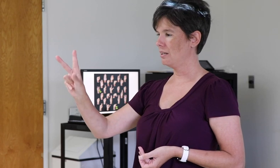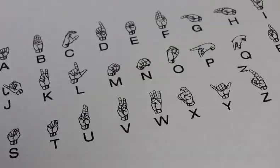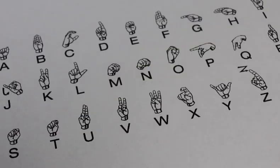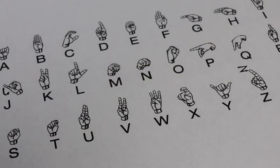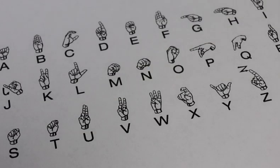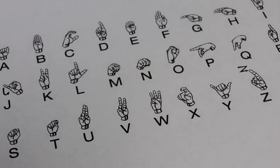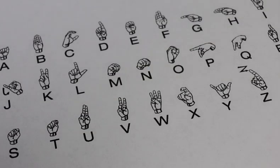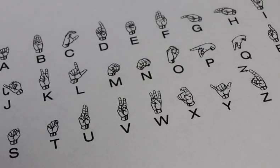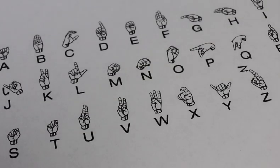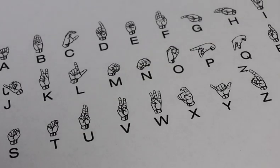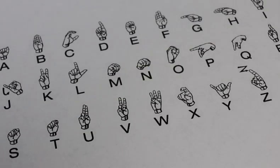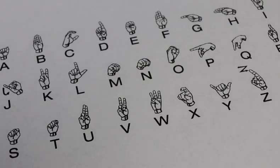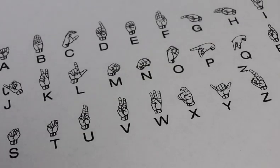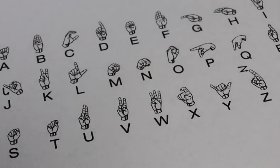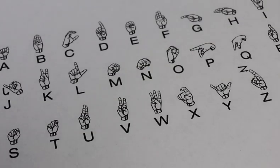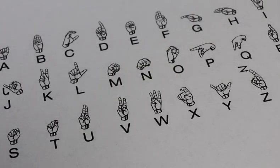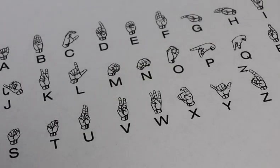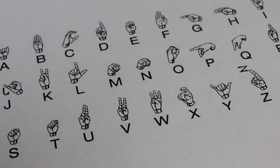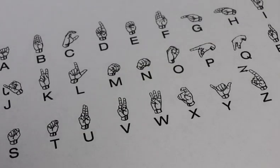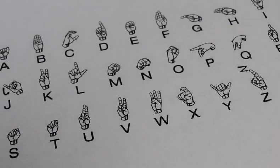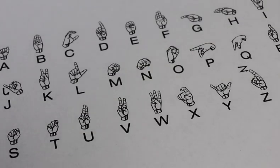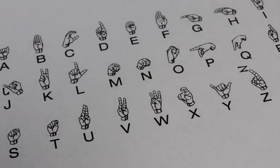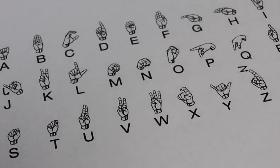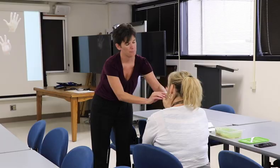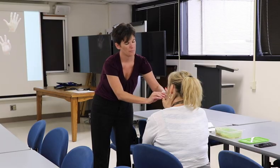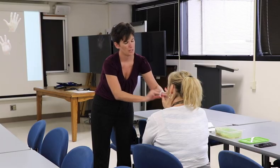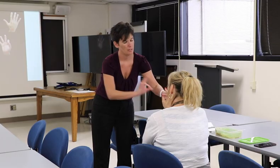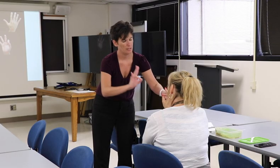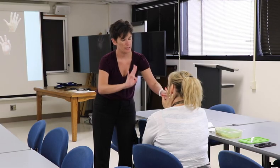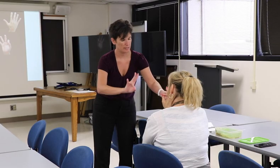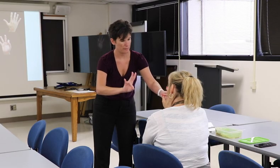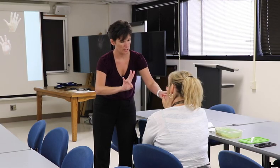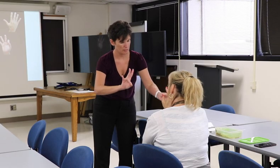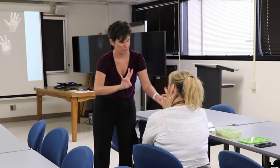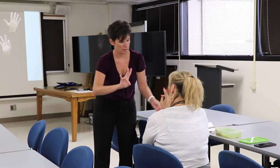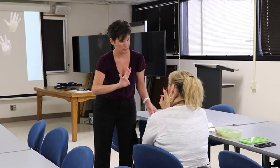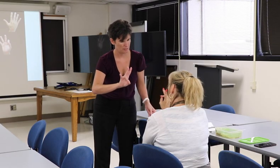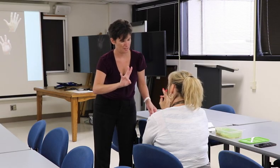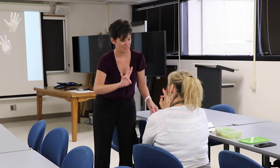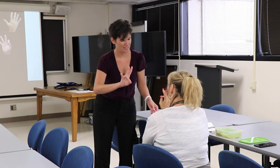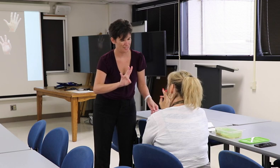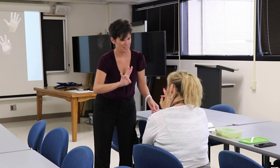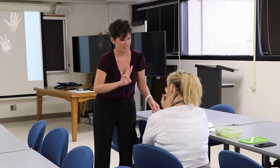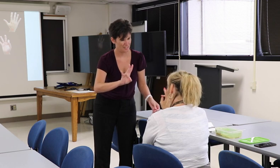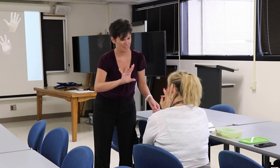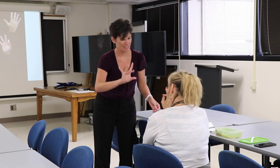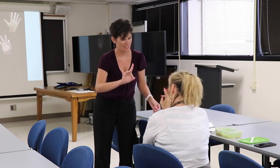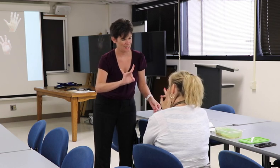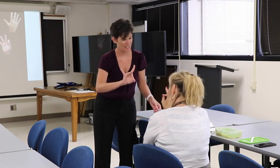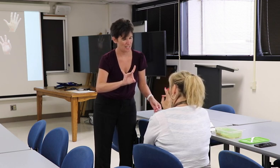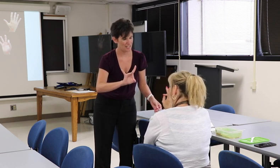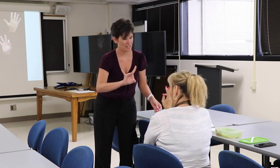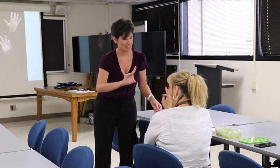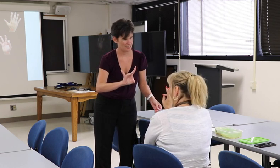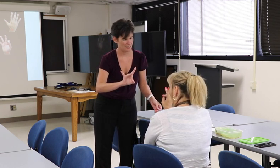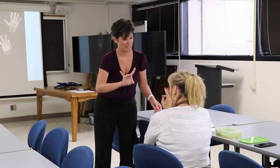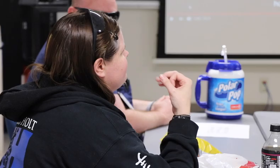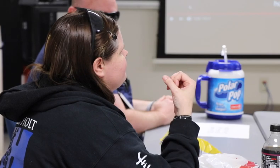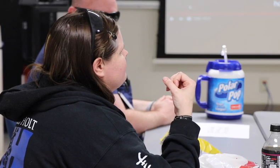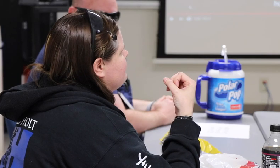required, but Fitzwater said introducing staff to ASL and deaf culture can serve as a bridge. What we're doing